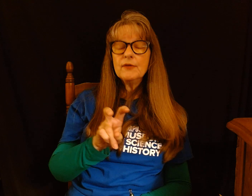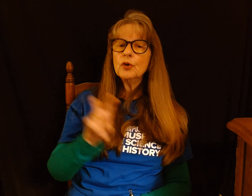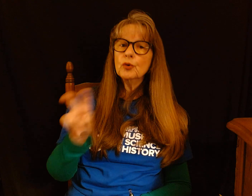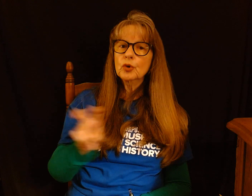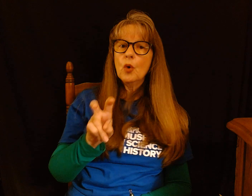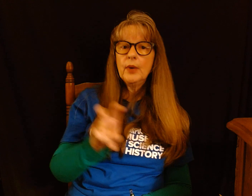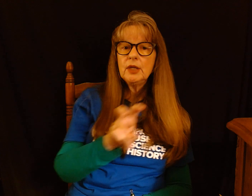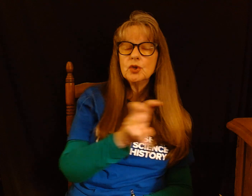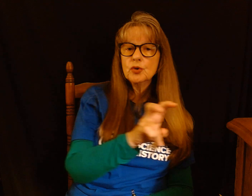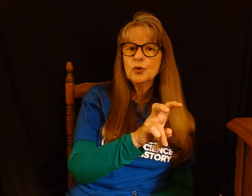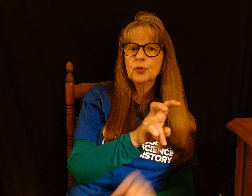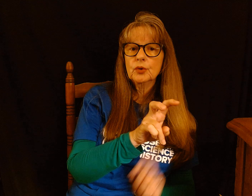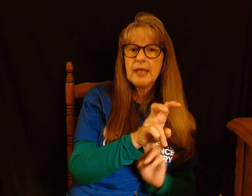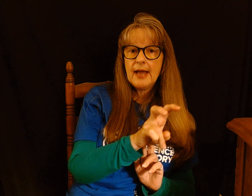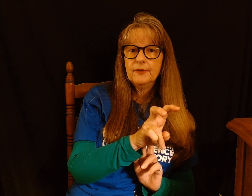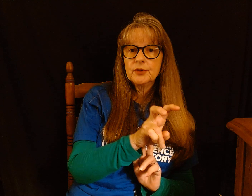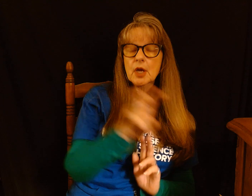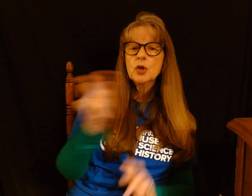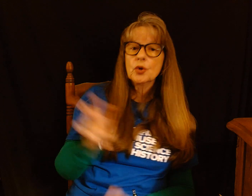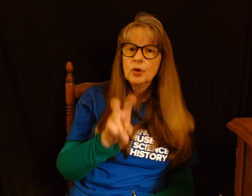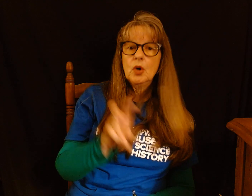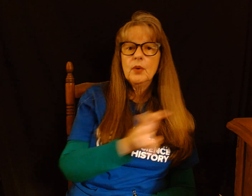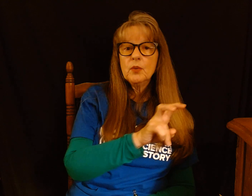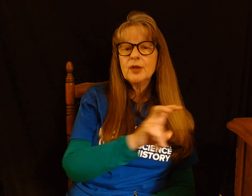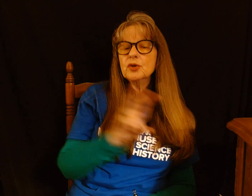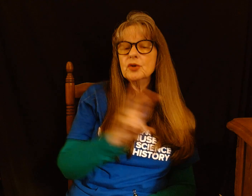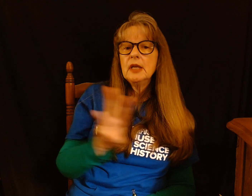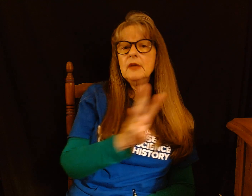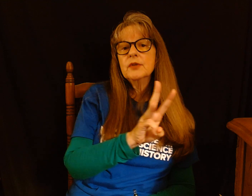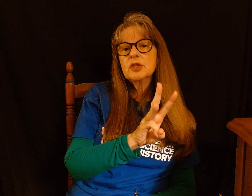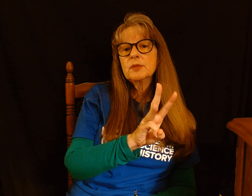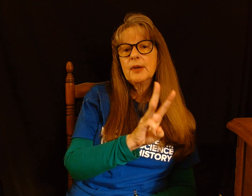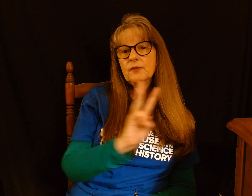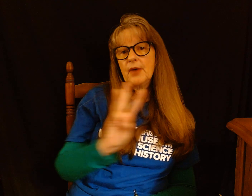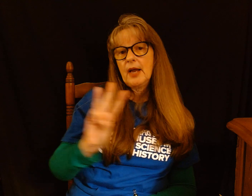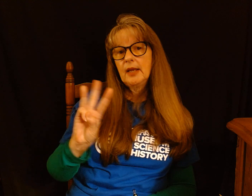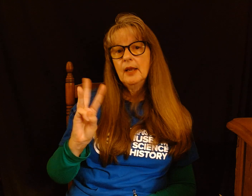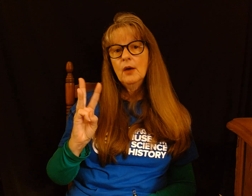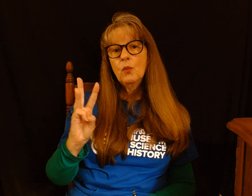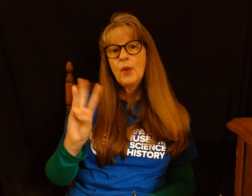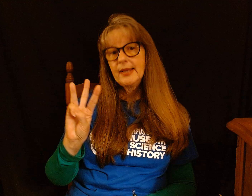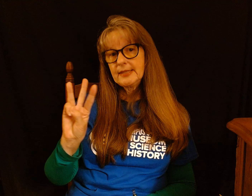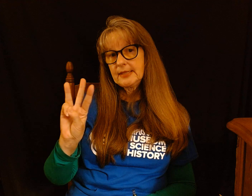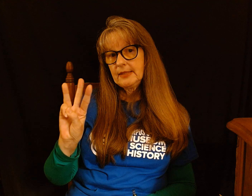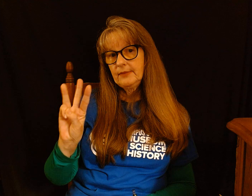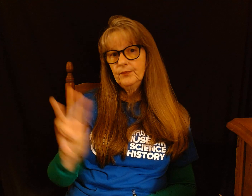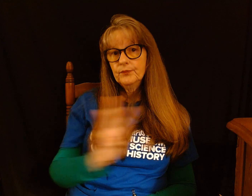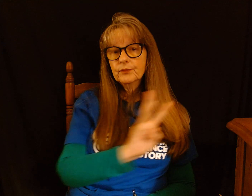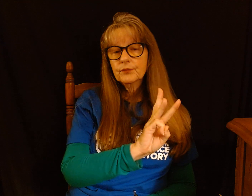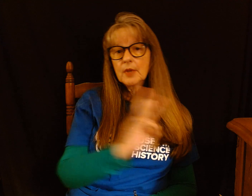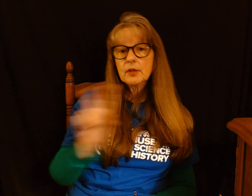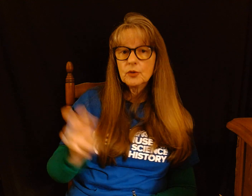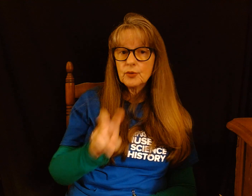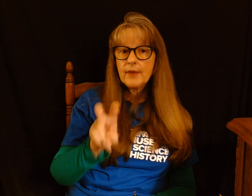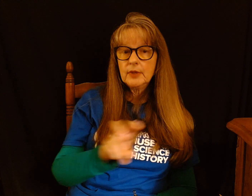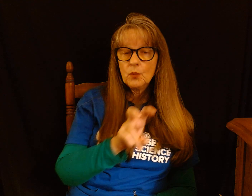you're going to your left, you're going west, you could even specify west. They're traveling